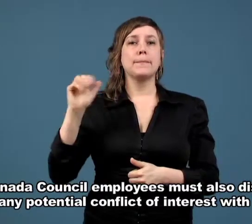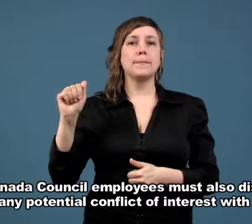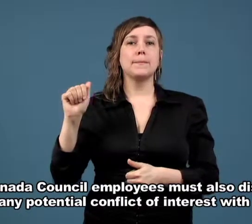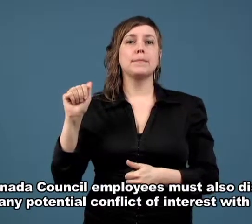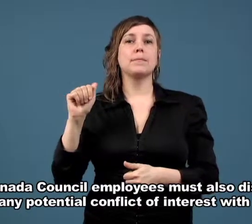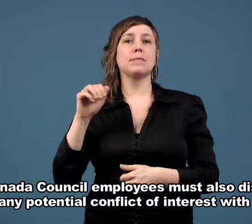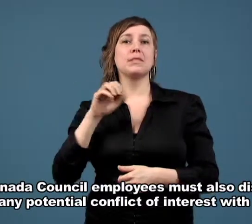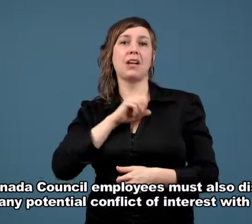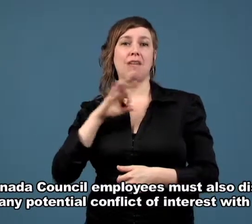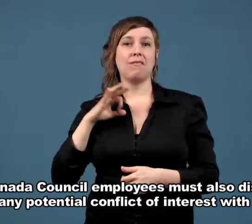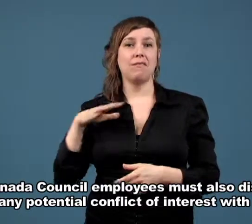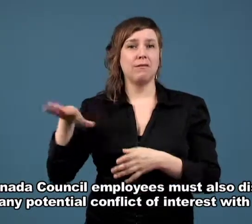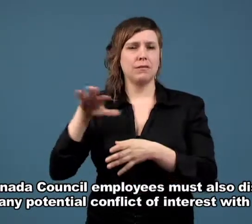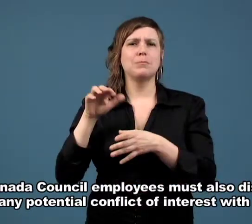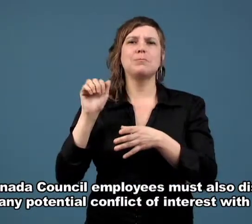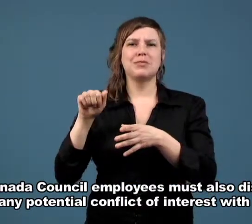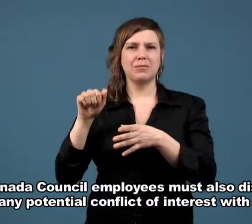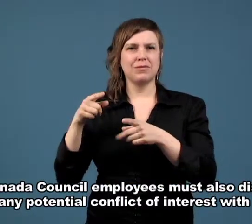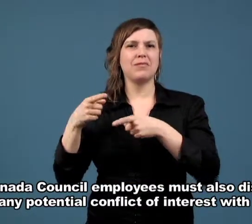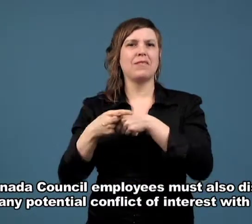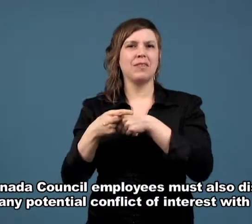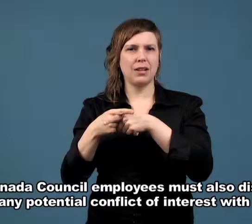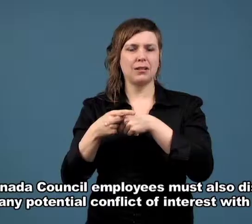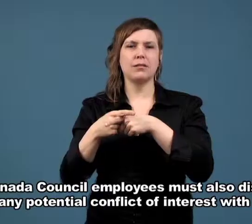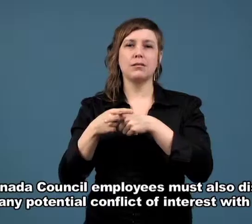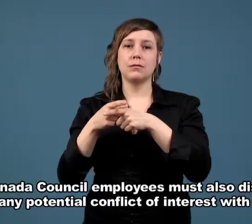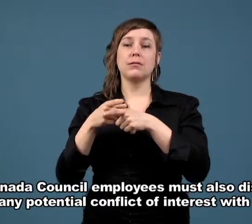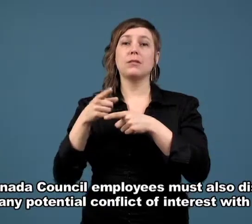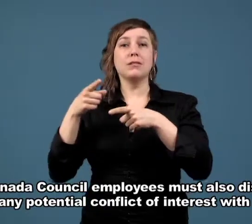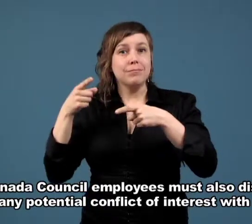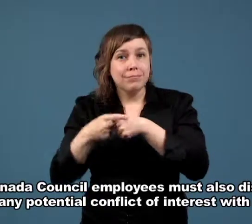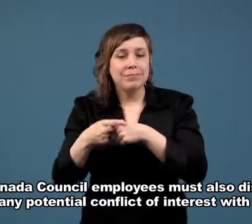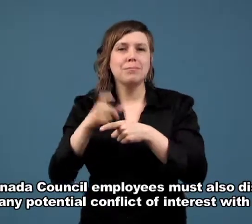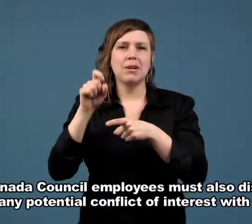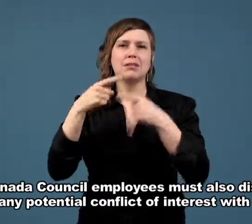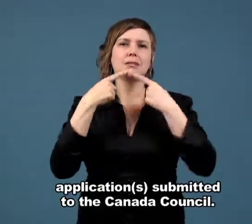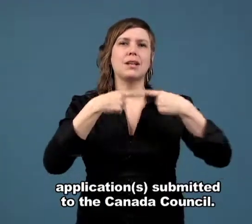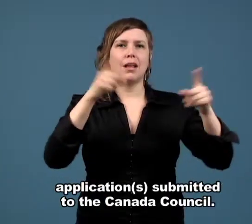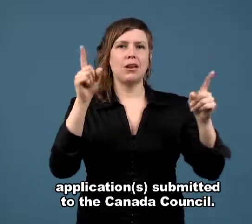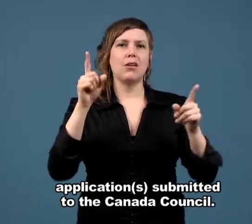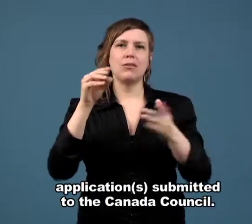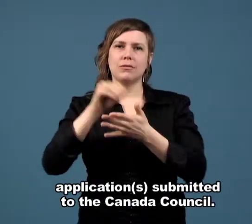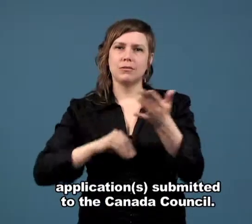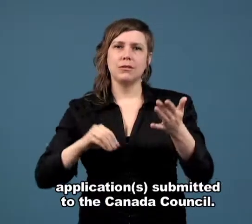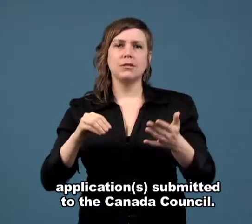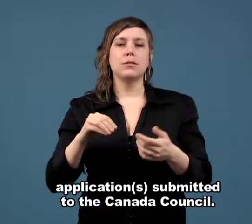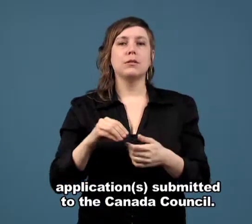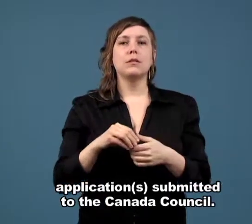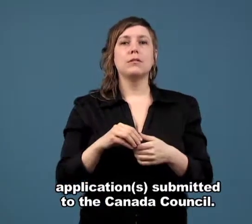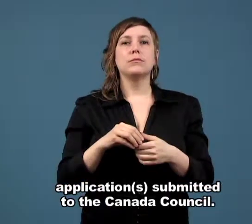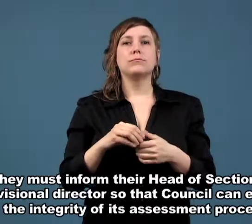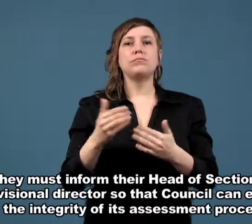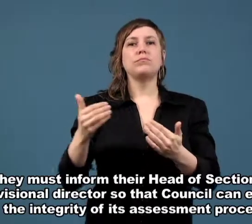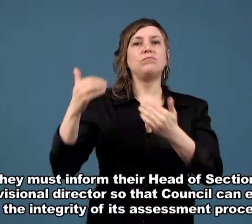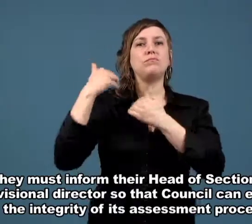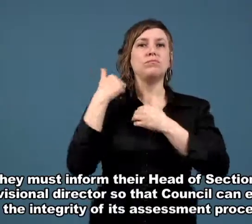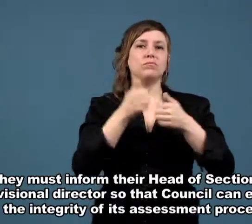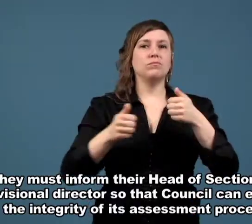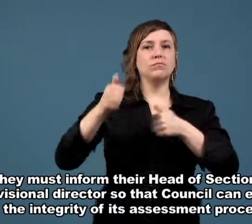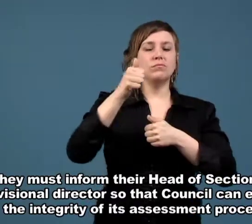Canada Council employees must also disclose any potential conflict of interest with any applications submitted to the Canada Council. They